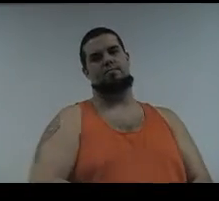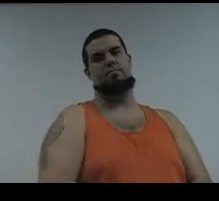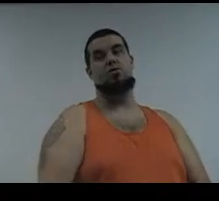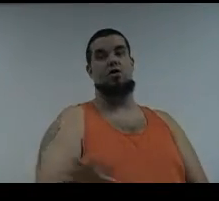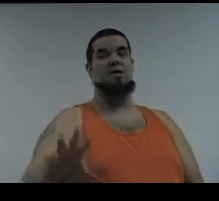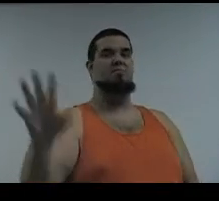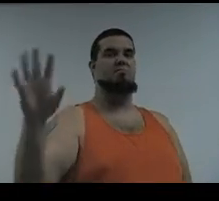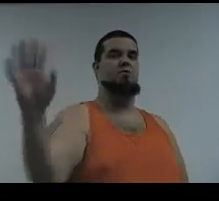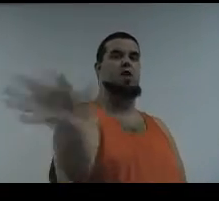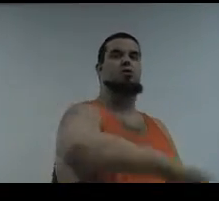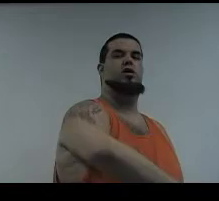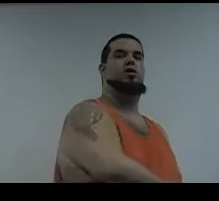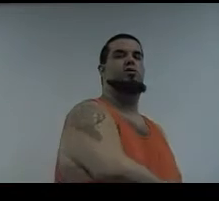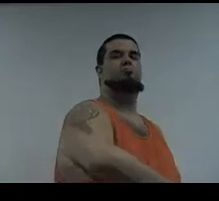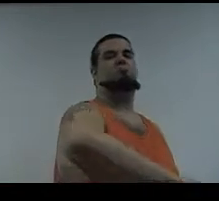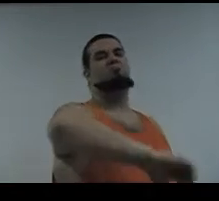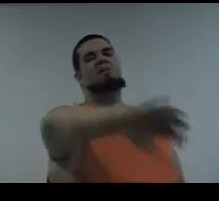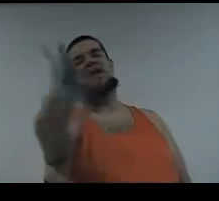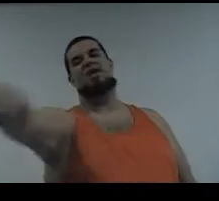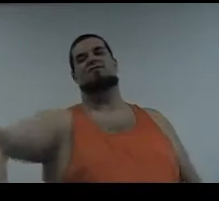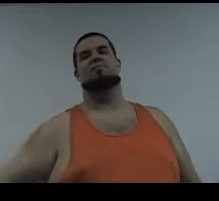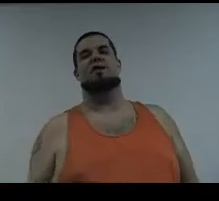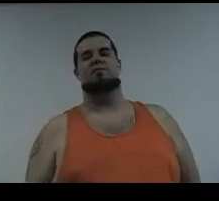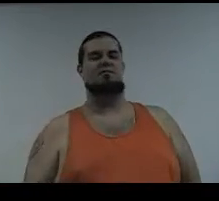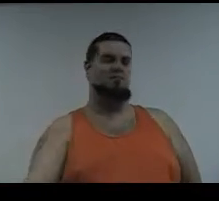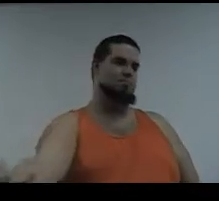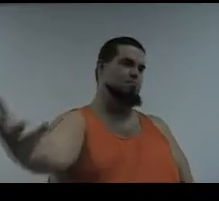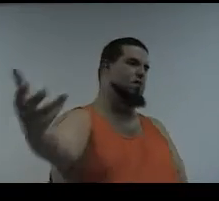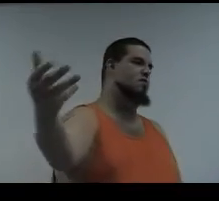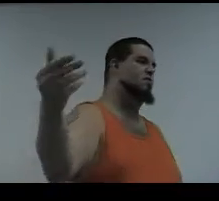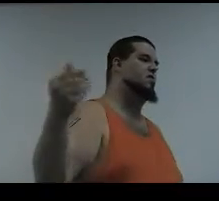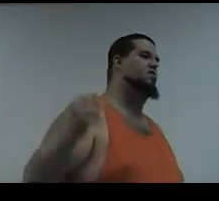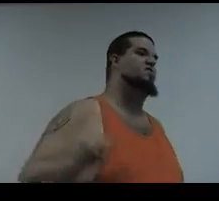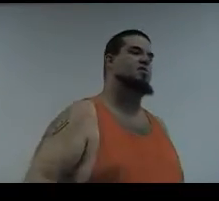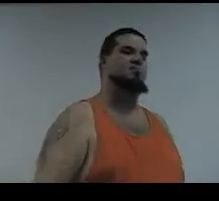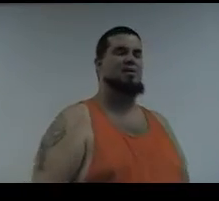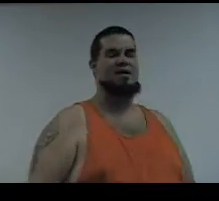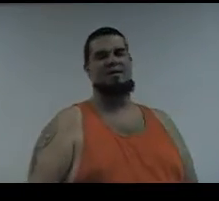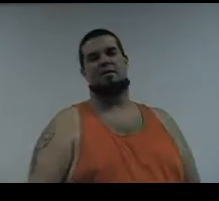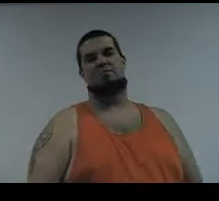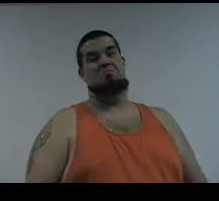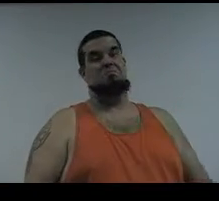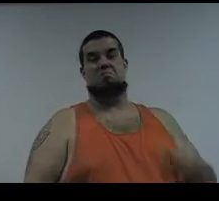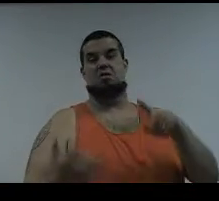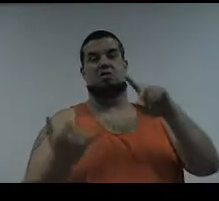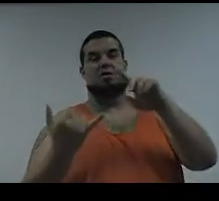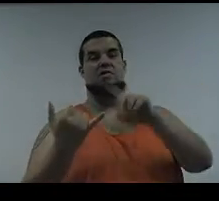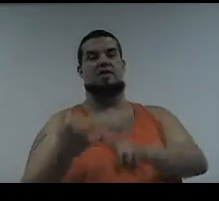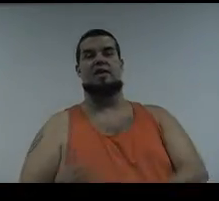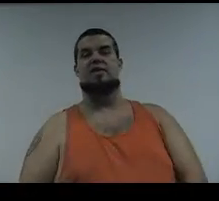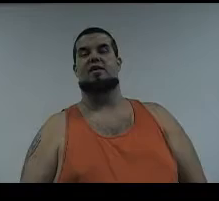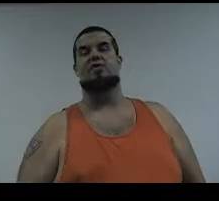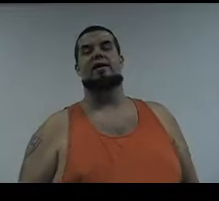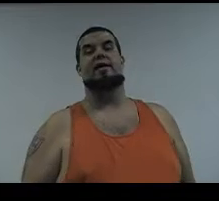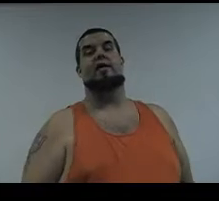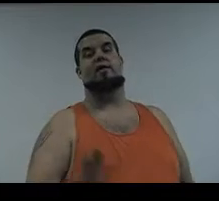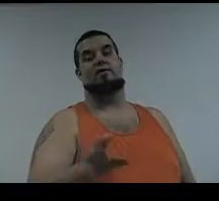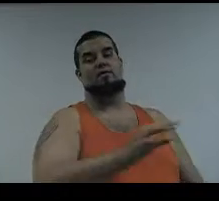You heard me, no charge. Everybody, bring your cell phone. Don't cost to get an adult at all.